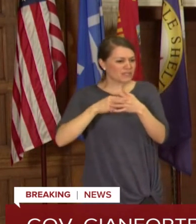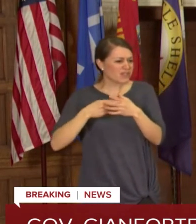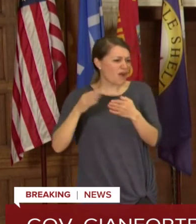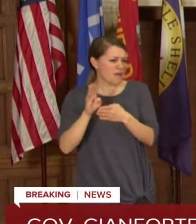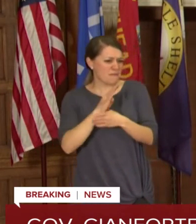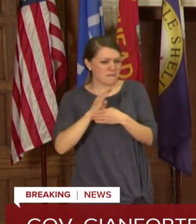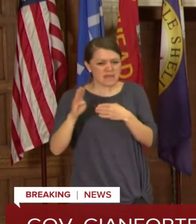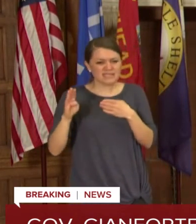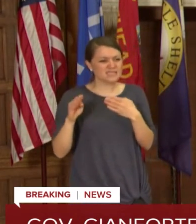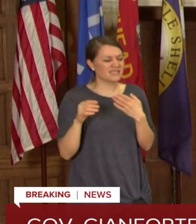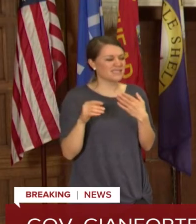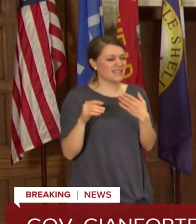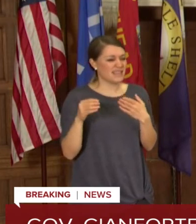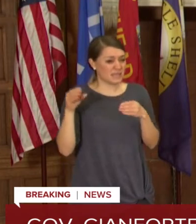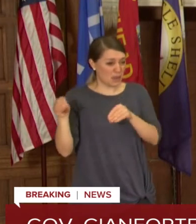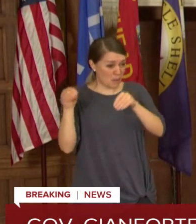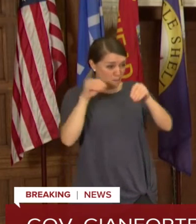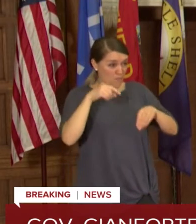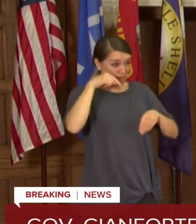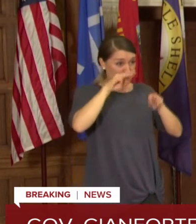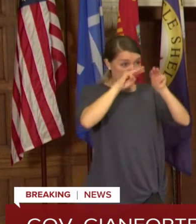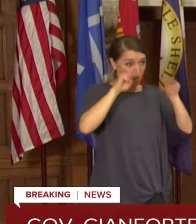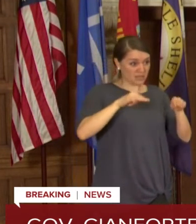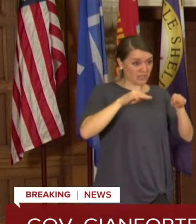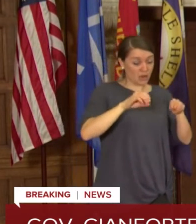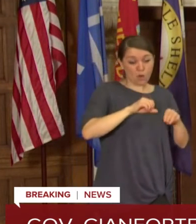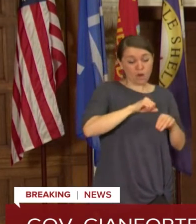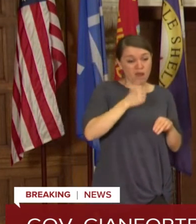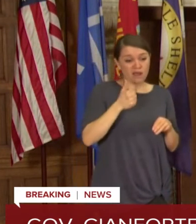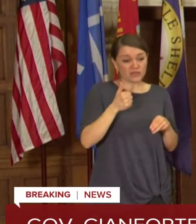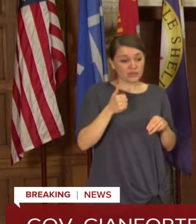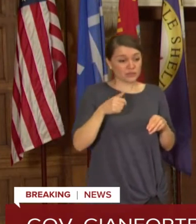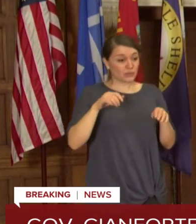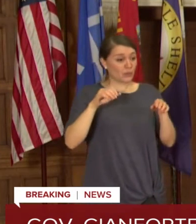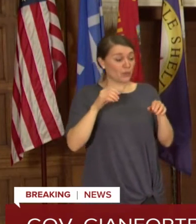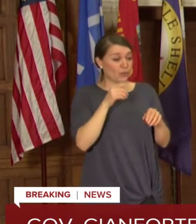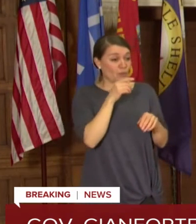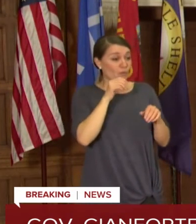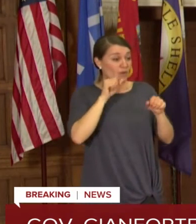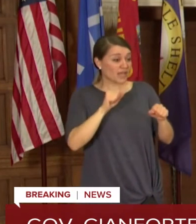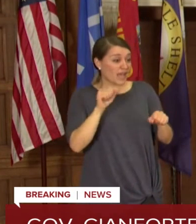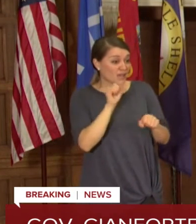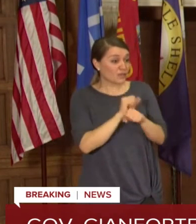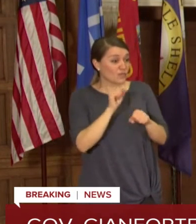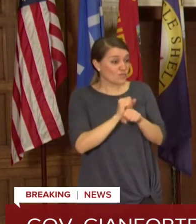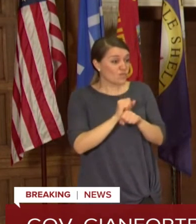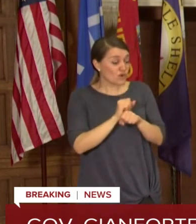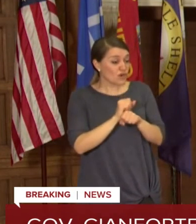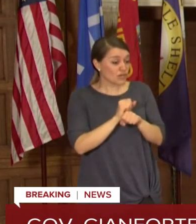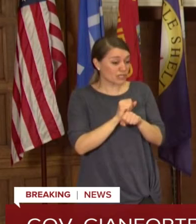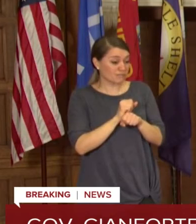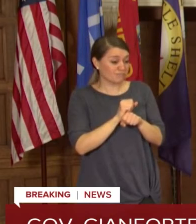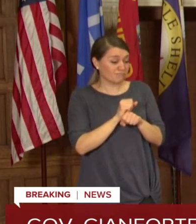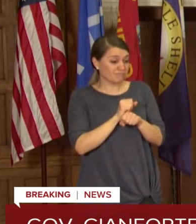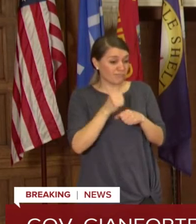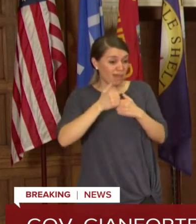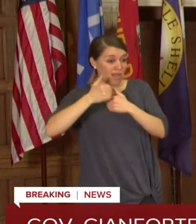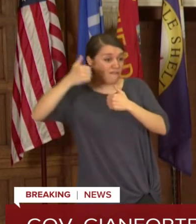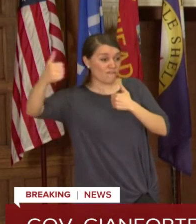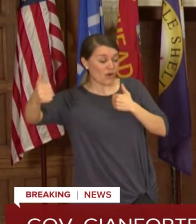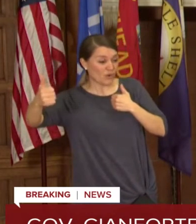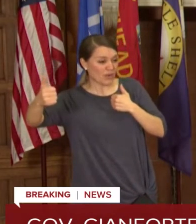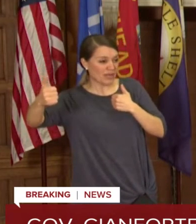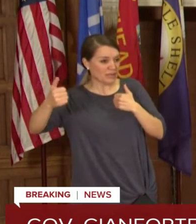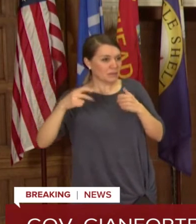other folks that can work remotely, not just coming to Montana to visit the state for a week or two, but actually moving